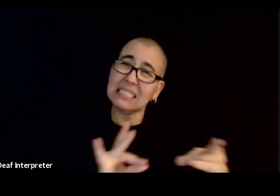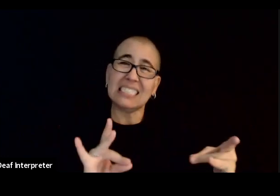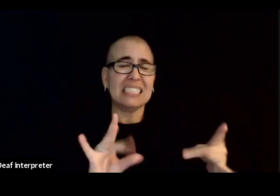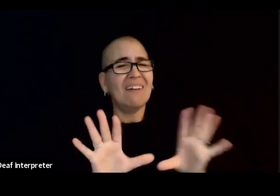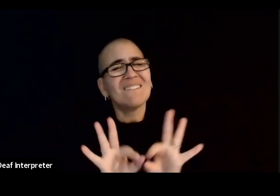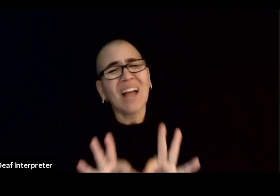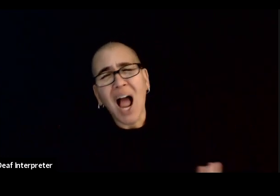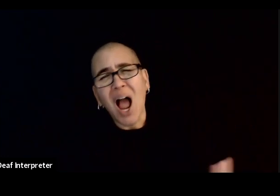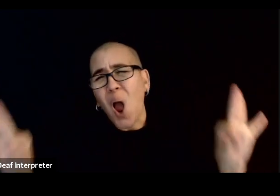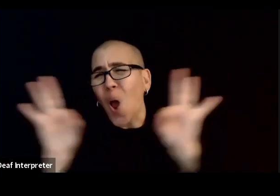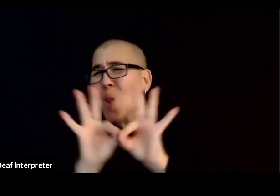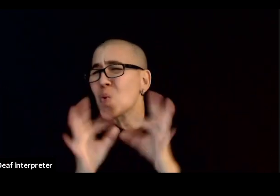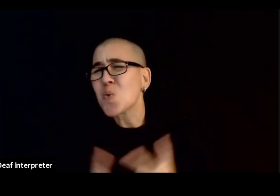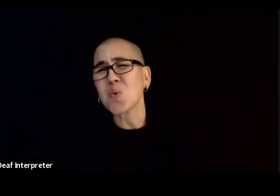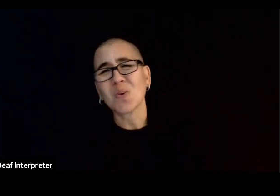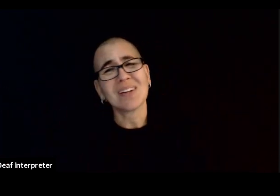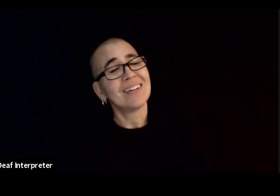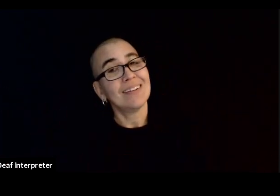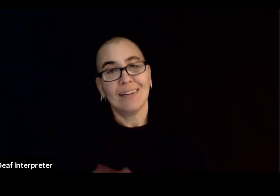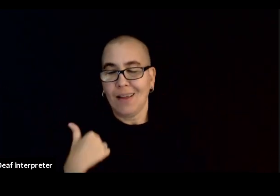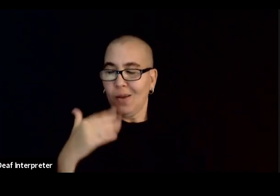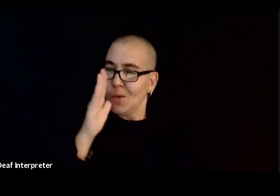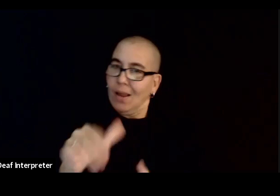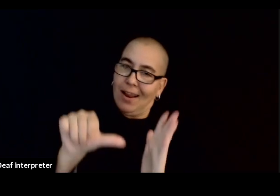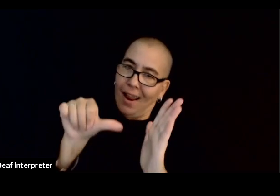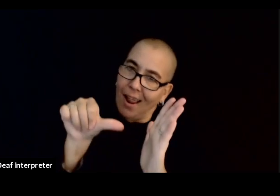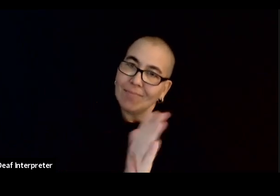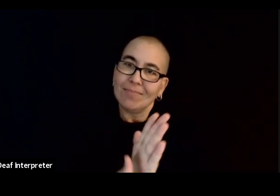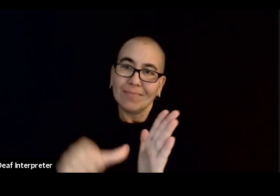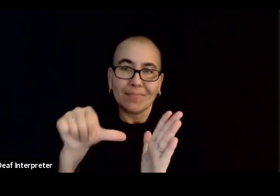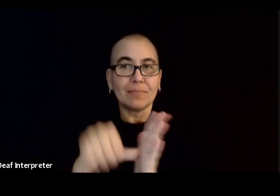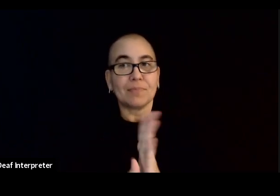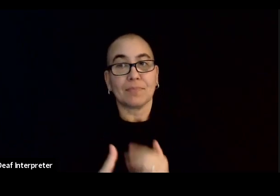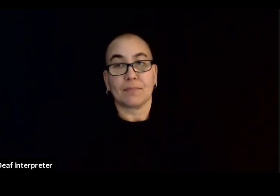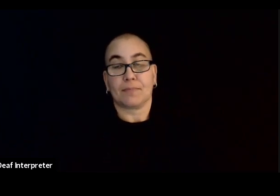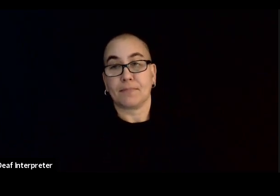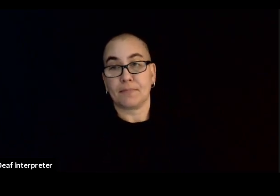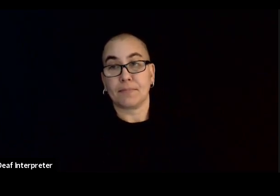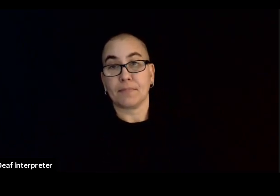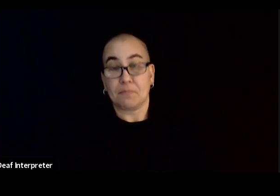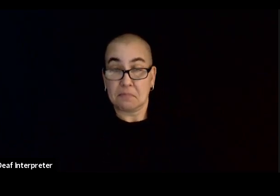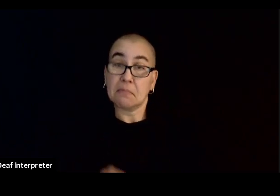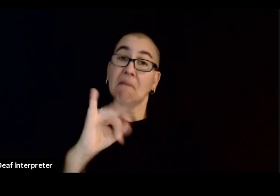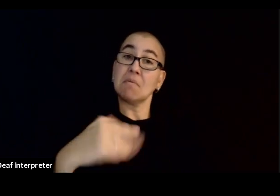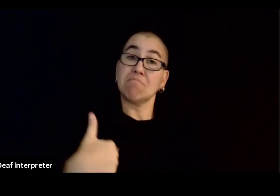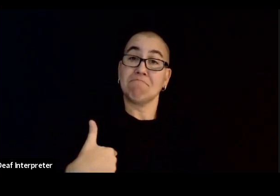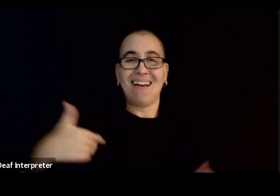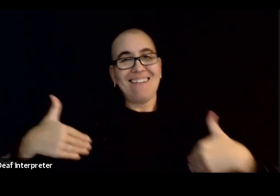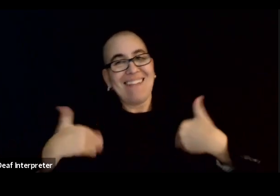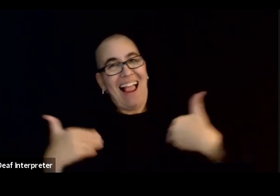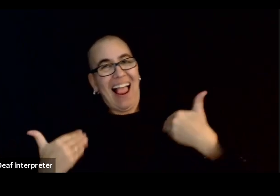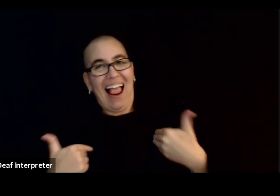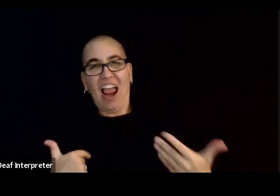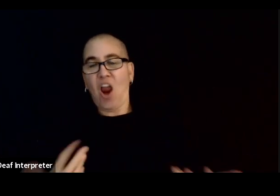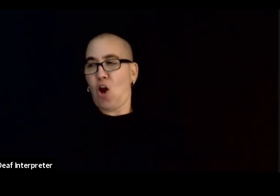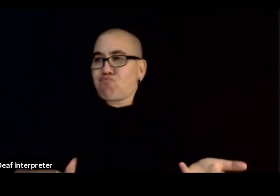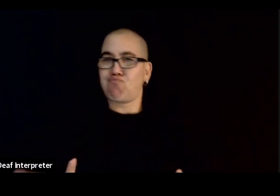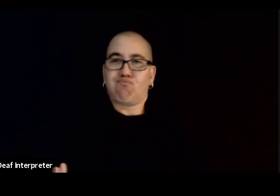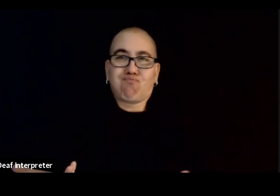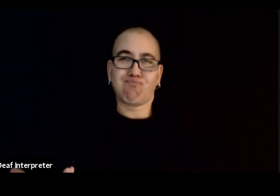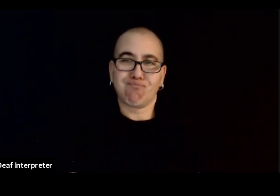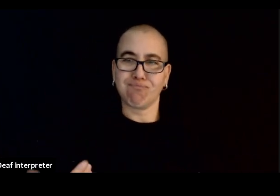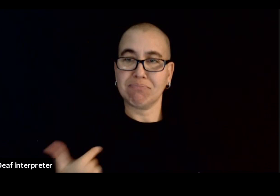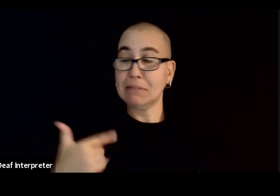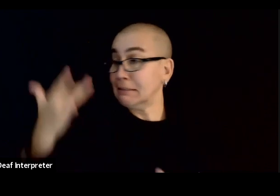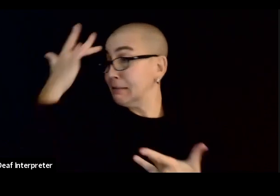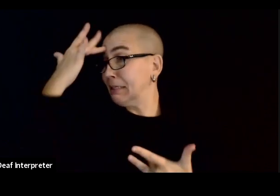if I am, young and healthy and feel, well, I'm not going to be impacted by the virus. One, we do know